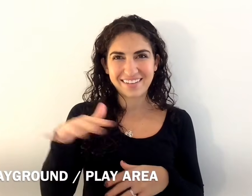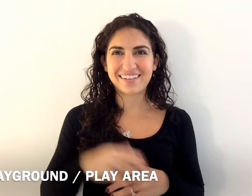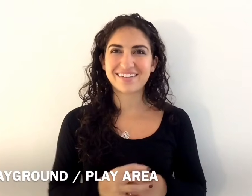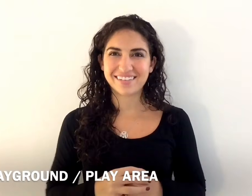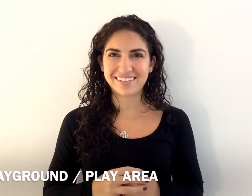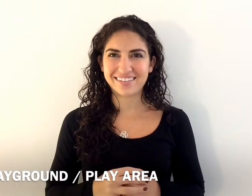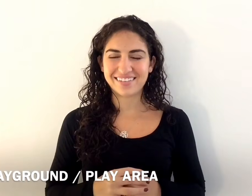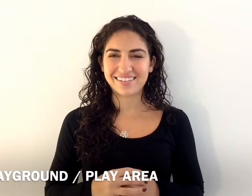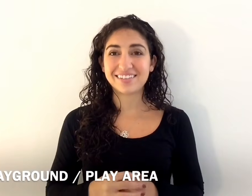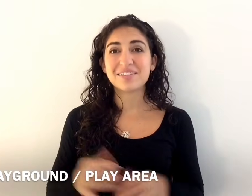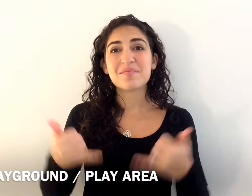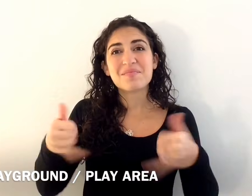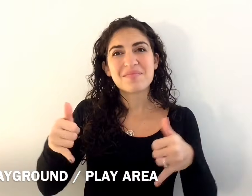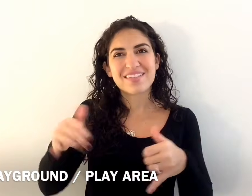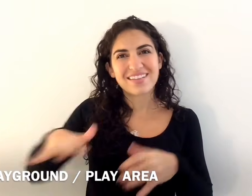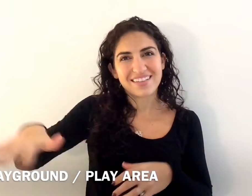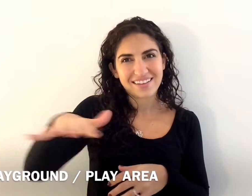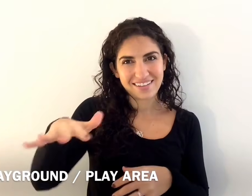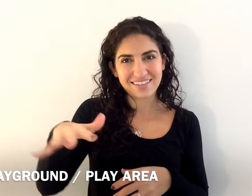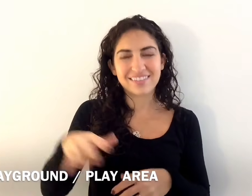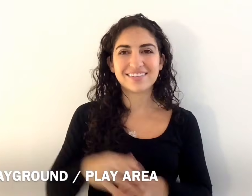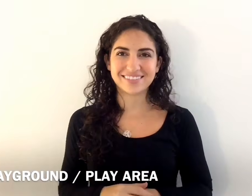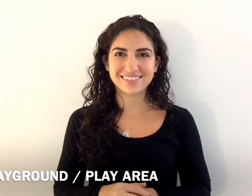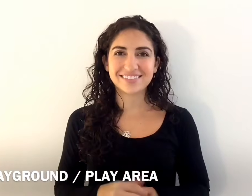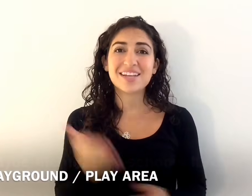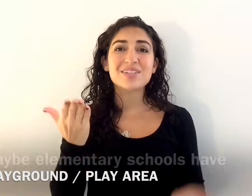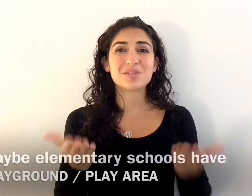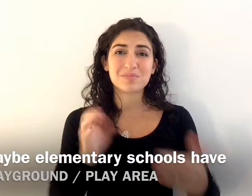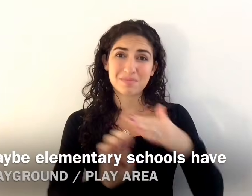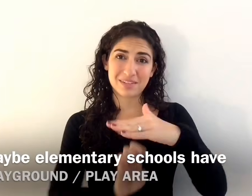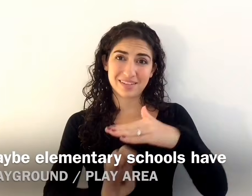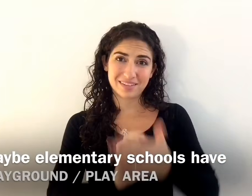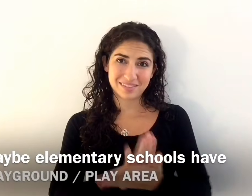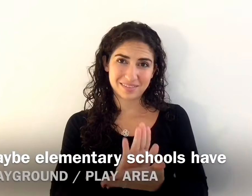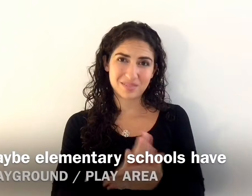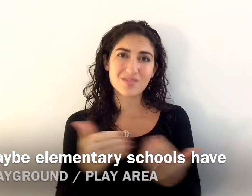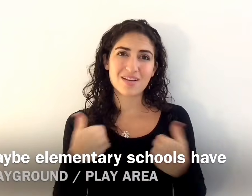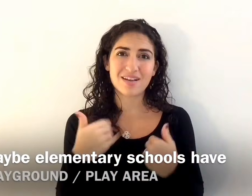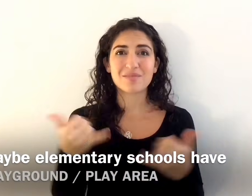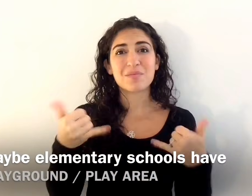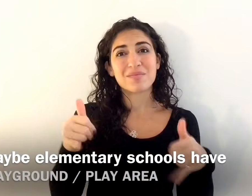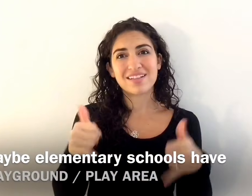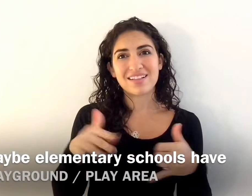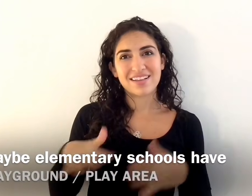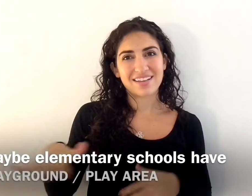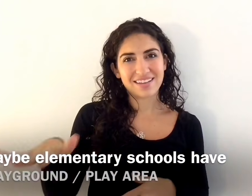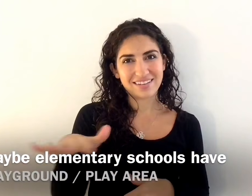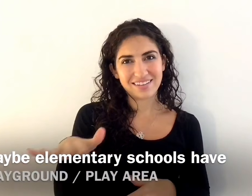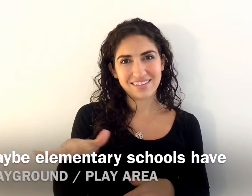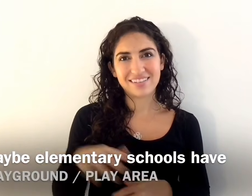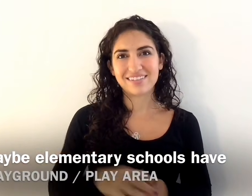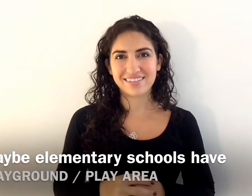Play area or playground. So maybe an elementary school has a playground.